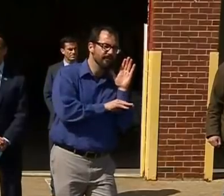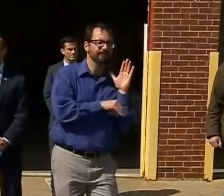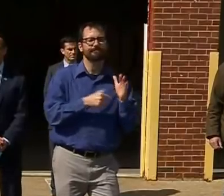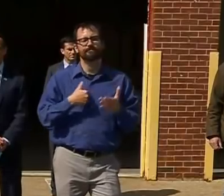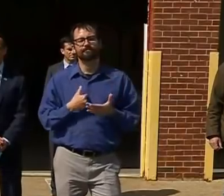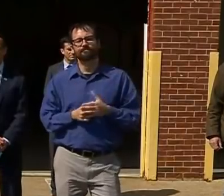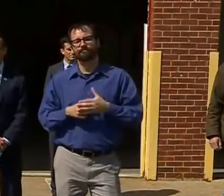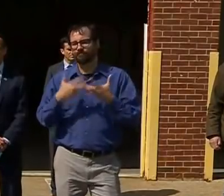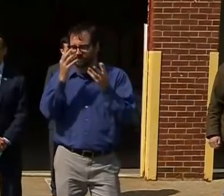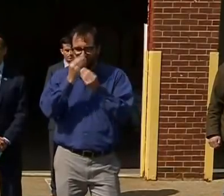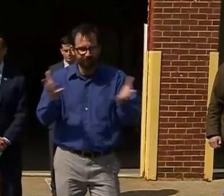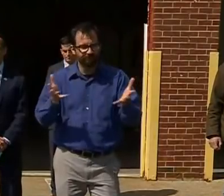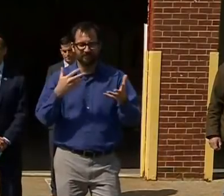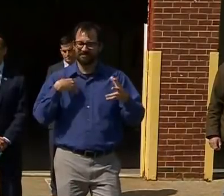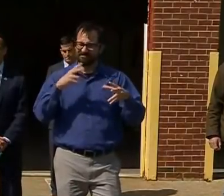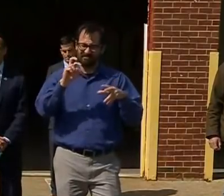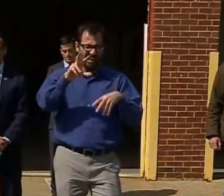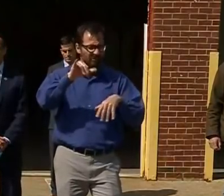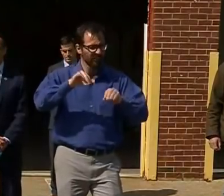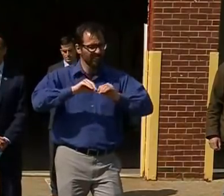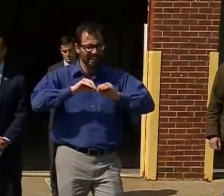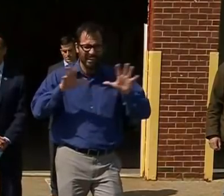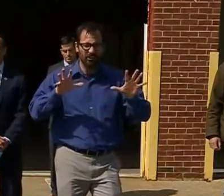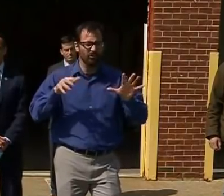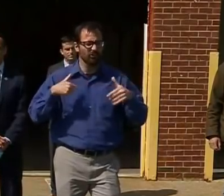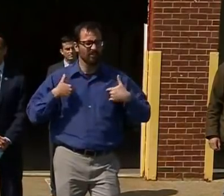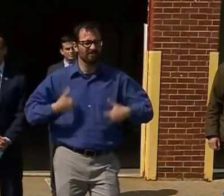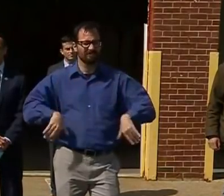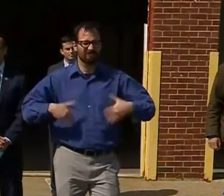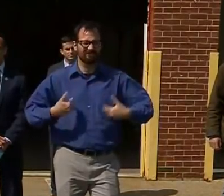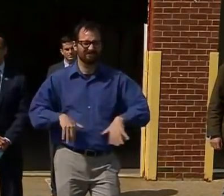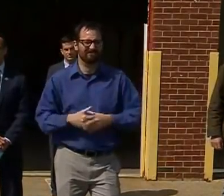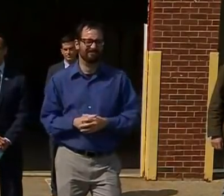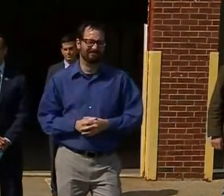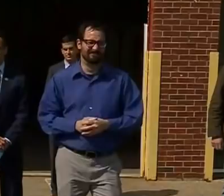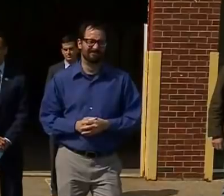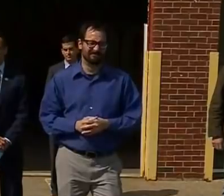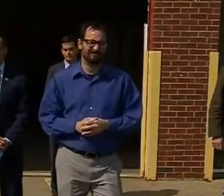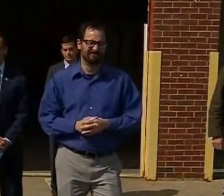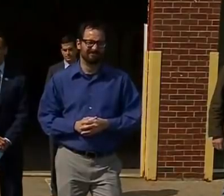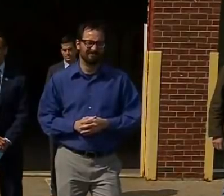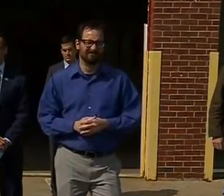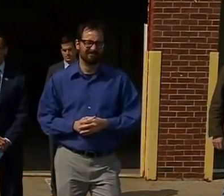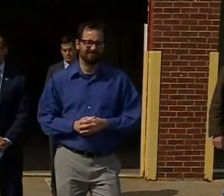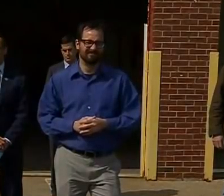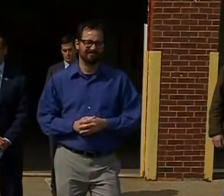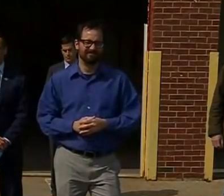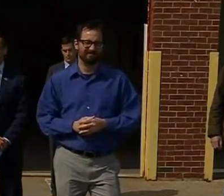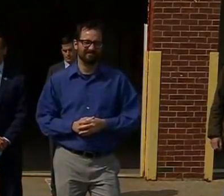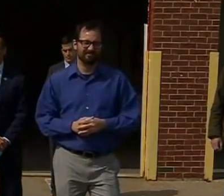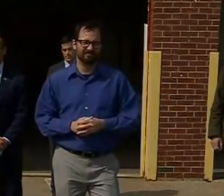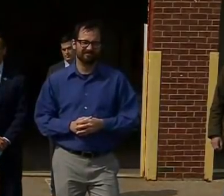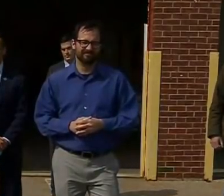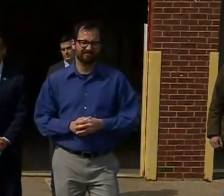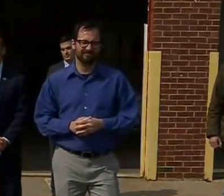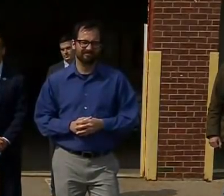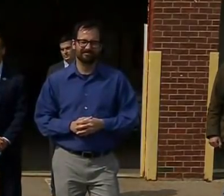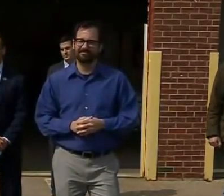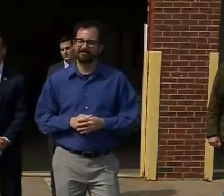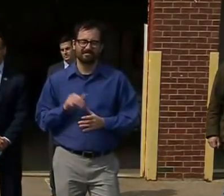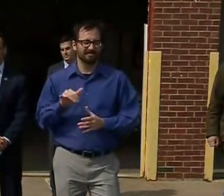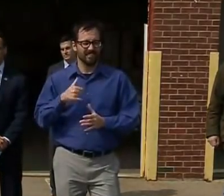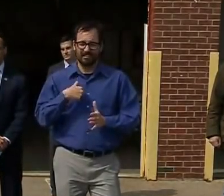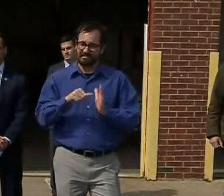for people to maintain social distancing and to use good hygiene and to take these issues seriously and